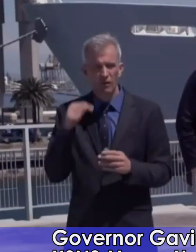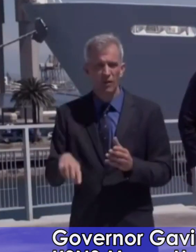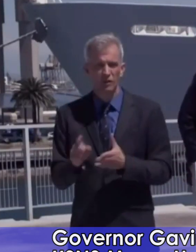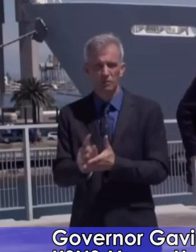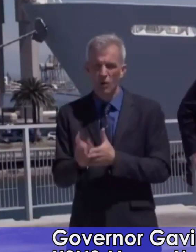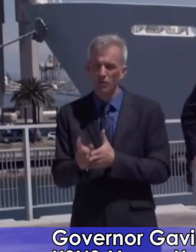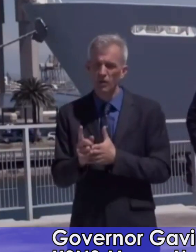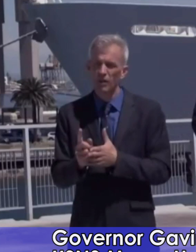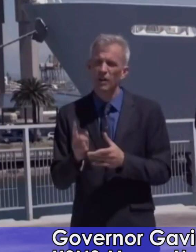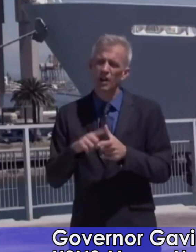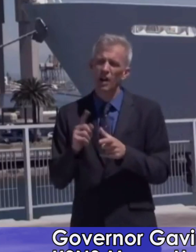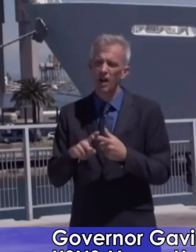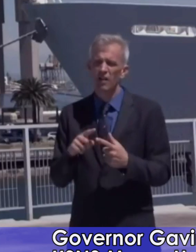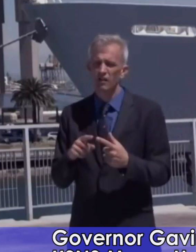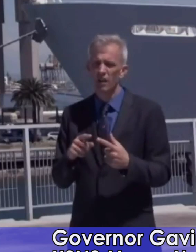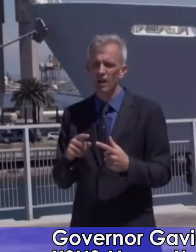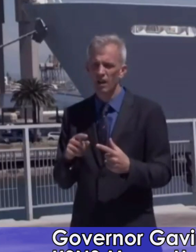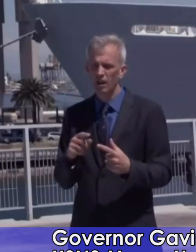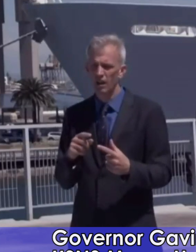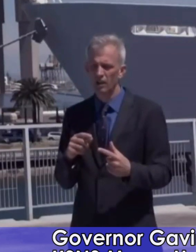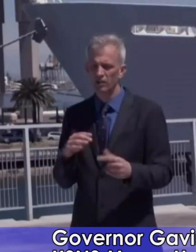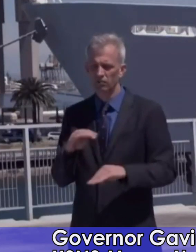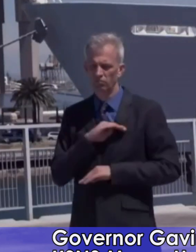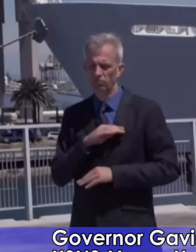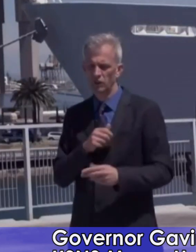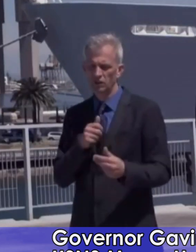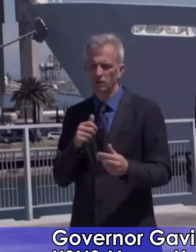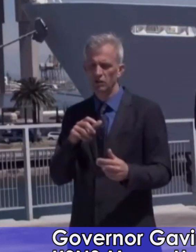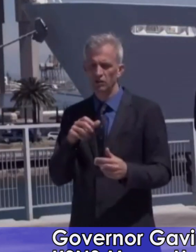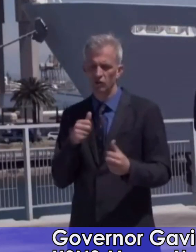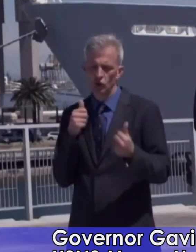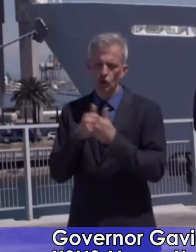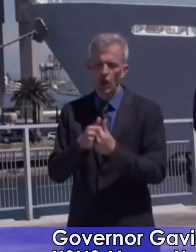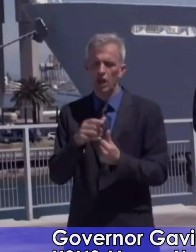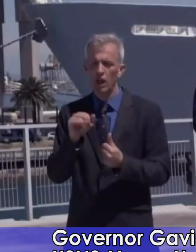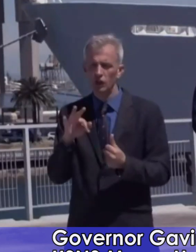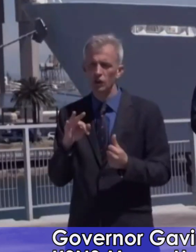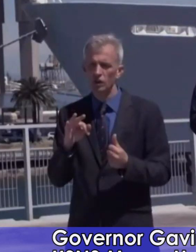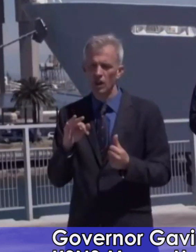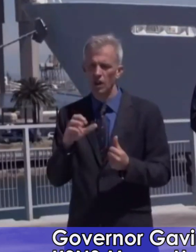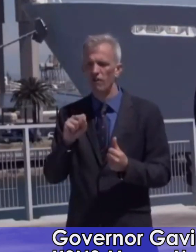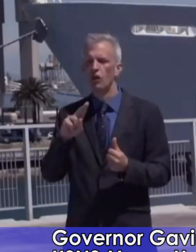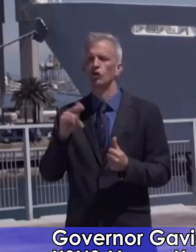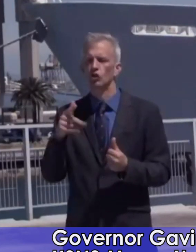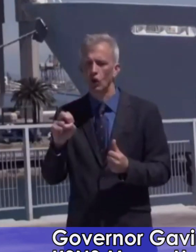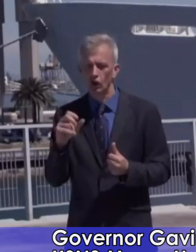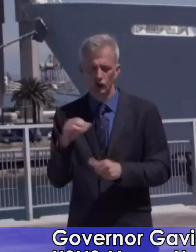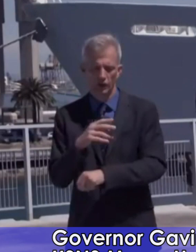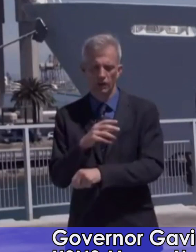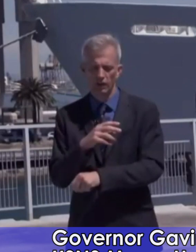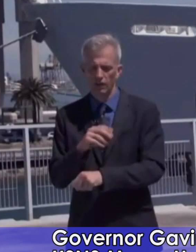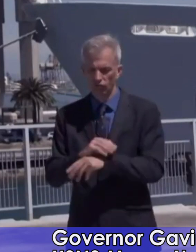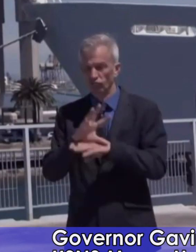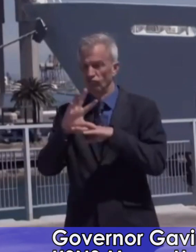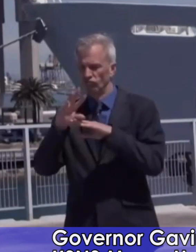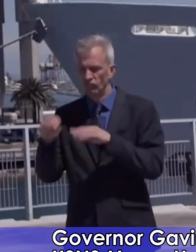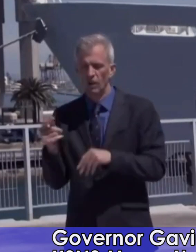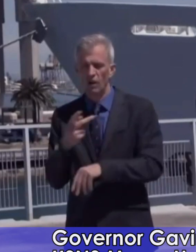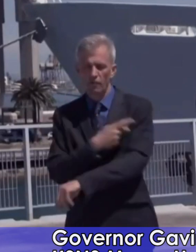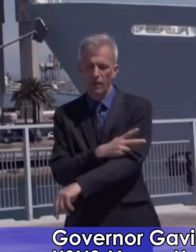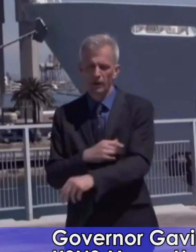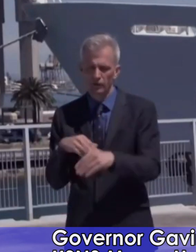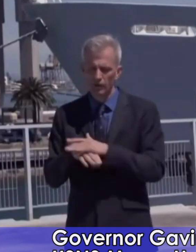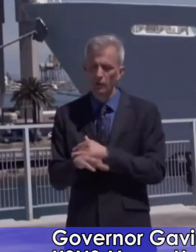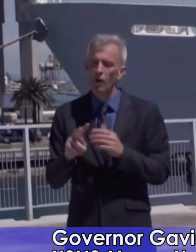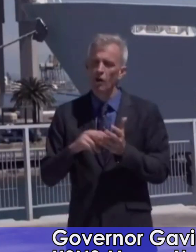and then to meet the surge. And as a consequence, their traditional payments that they receive through elected surgeries are